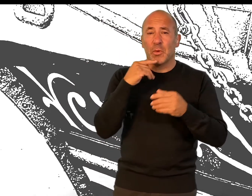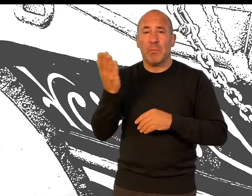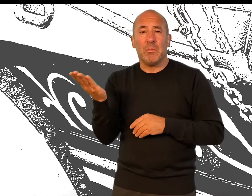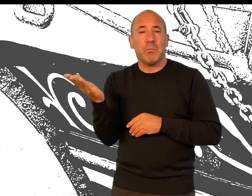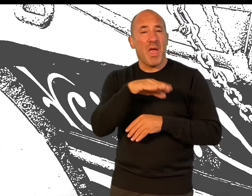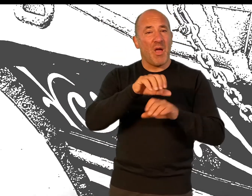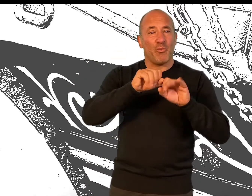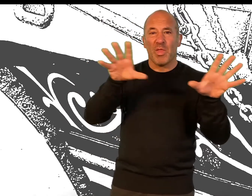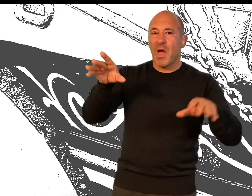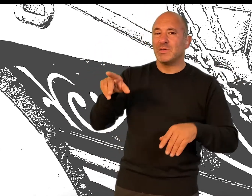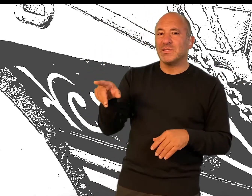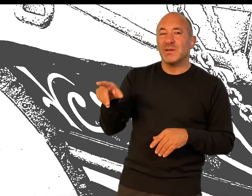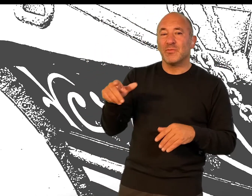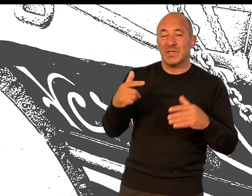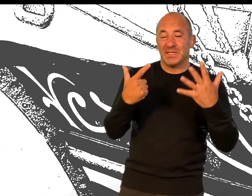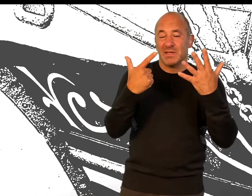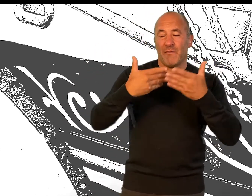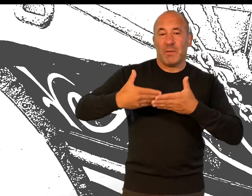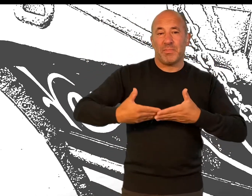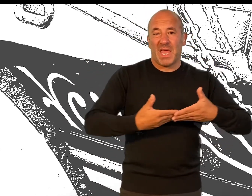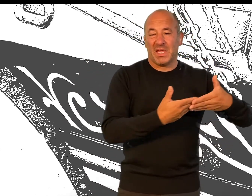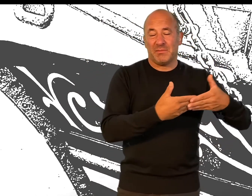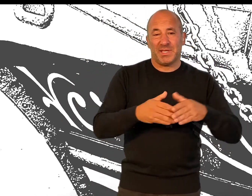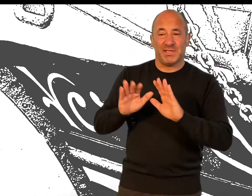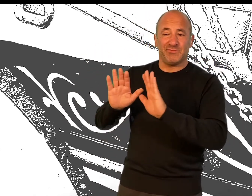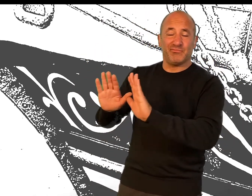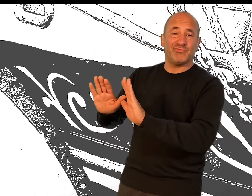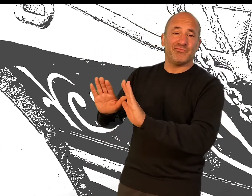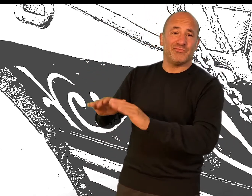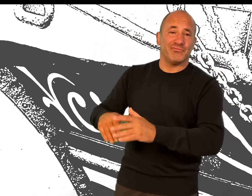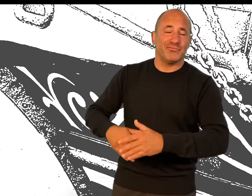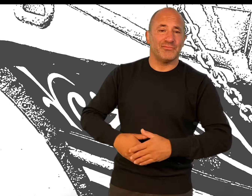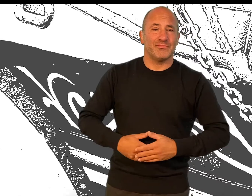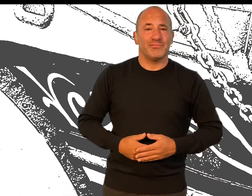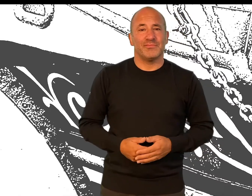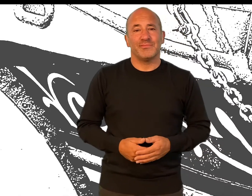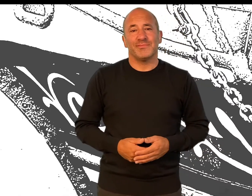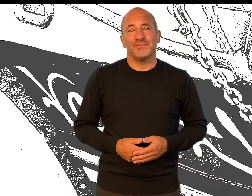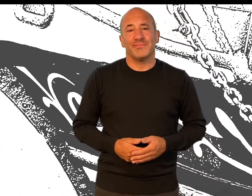She would return without him, leaving 7 babies behind.